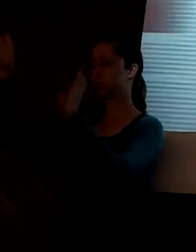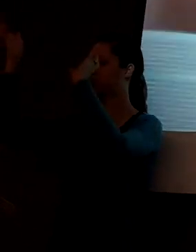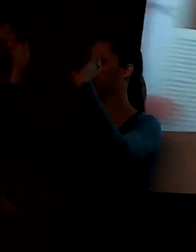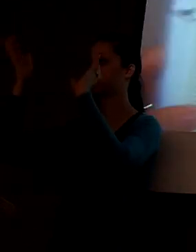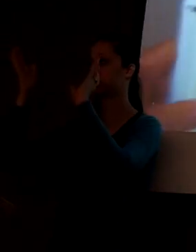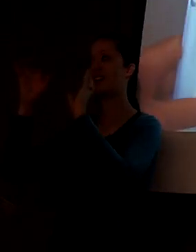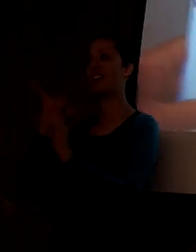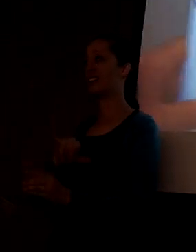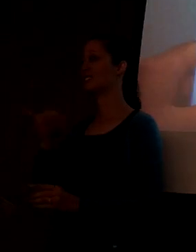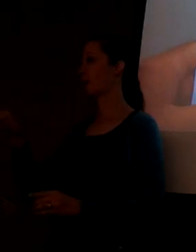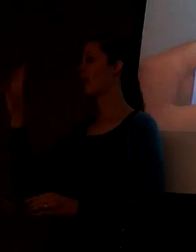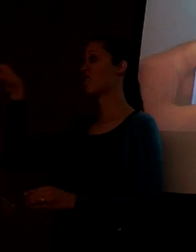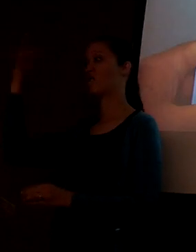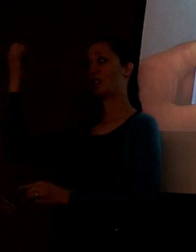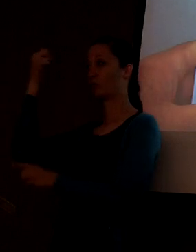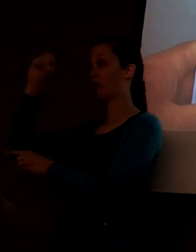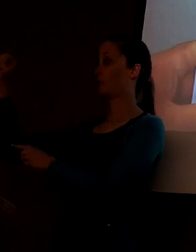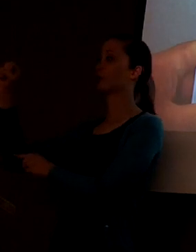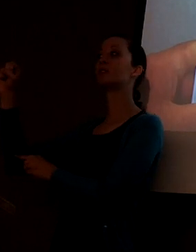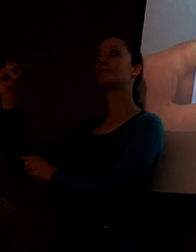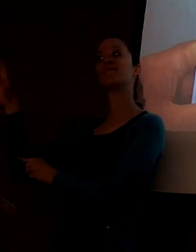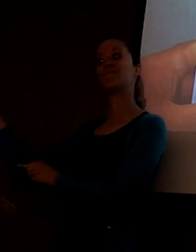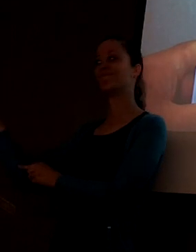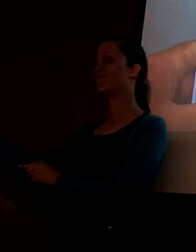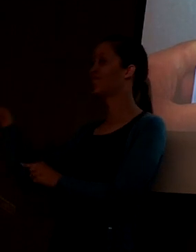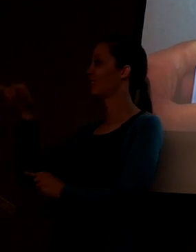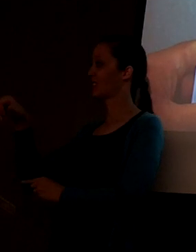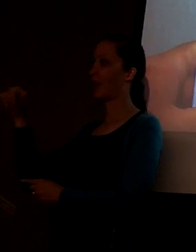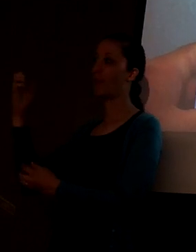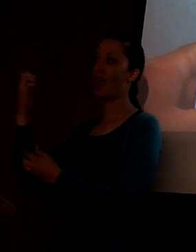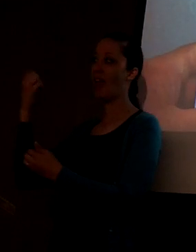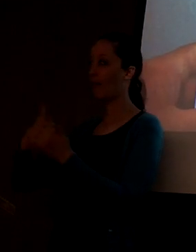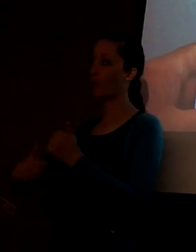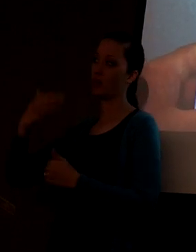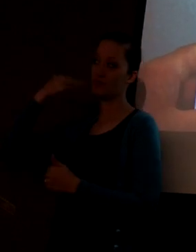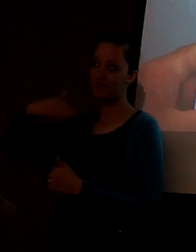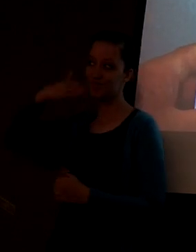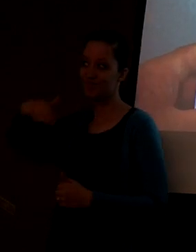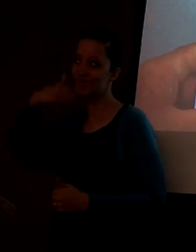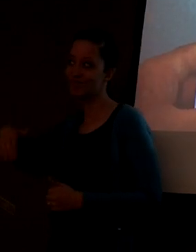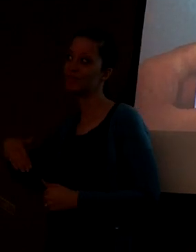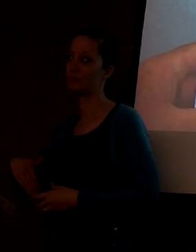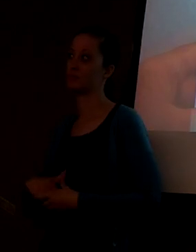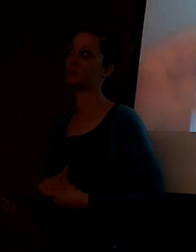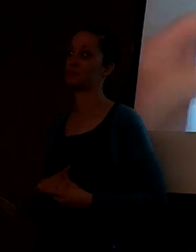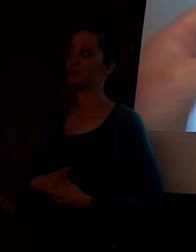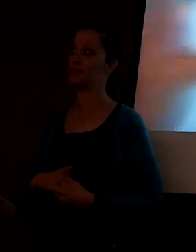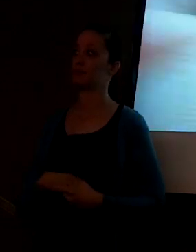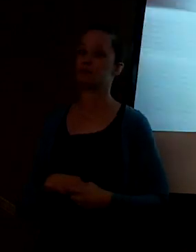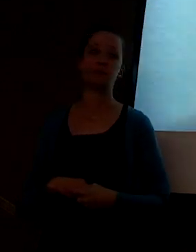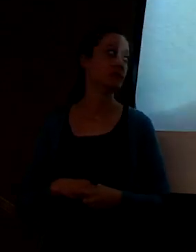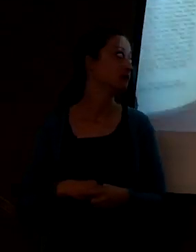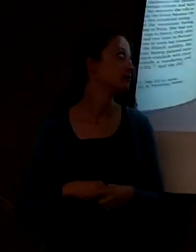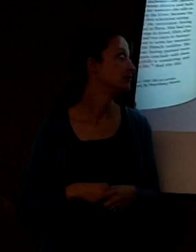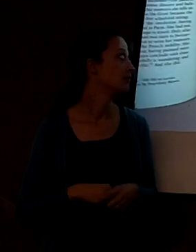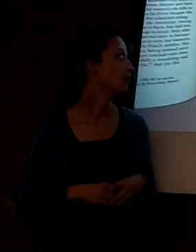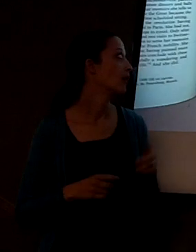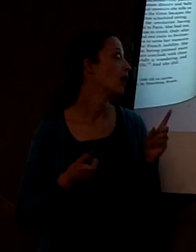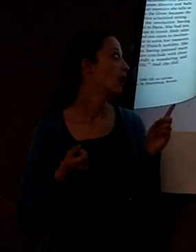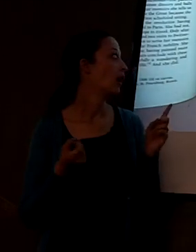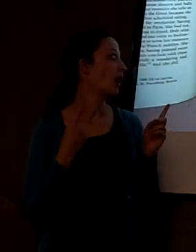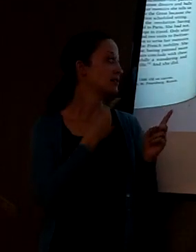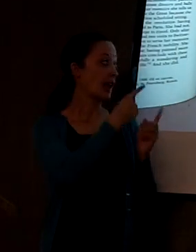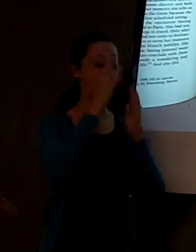some of these other places around the world. And here's Libram, and you should read about her, the